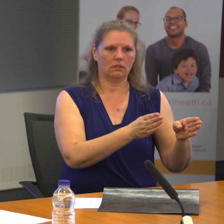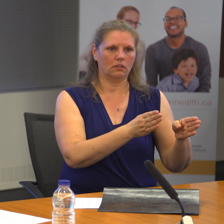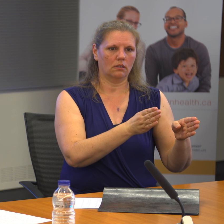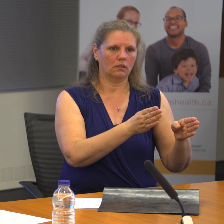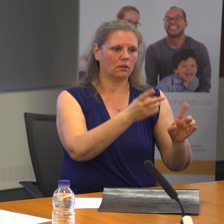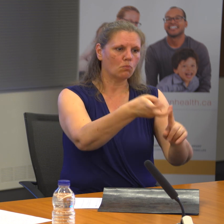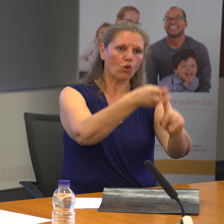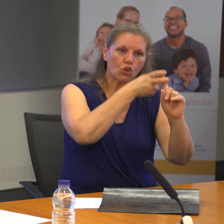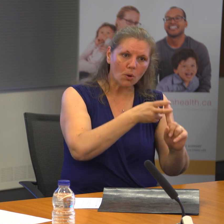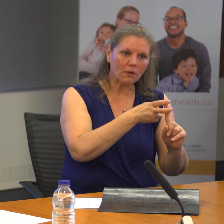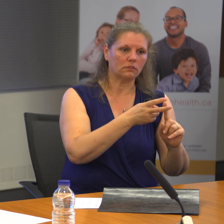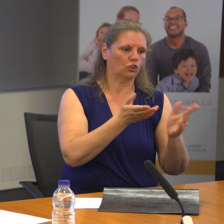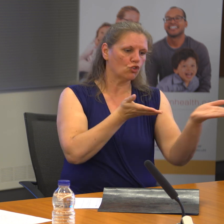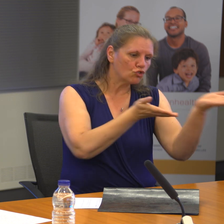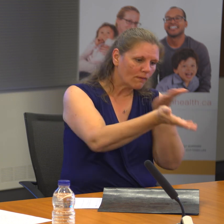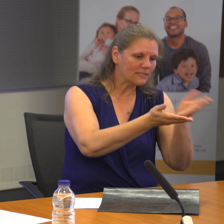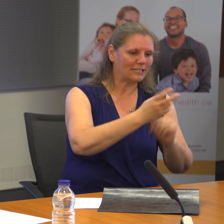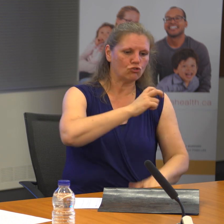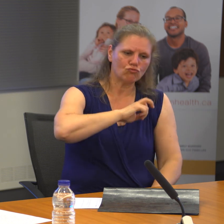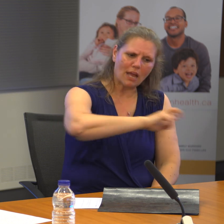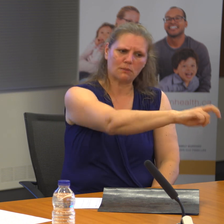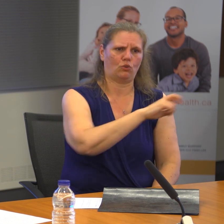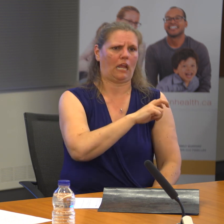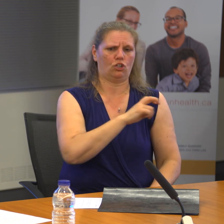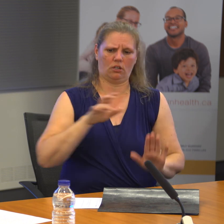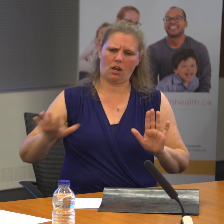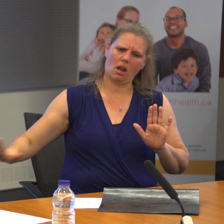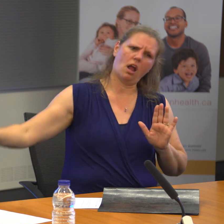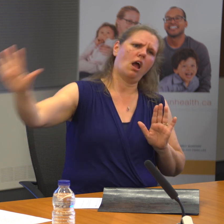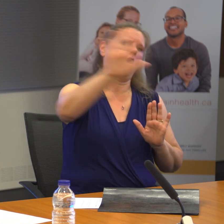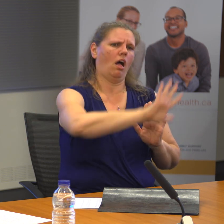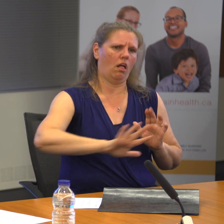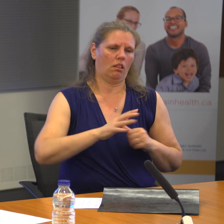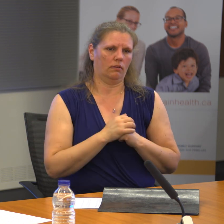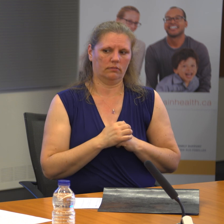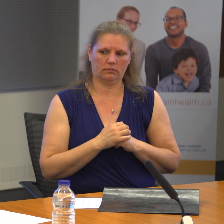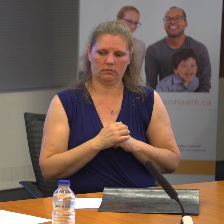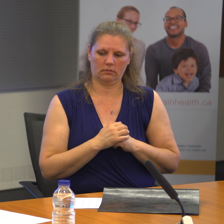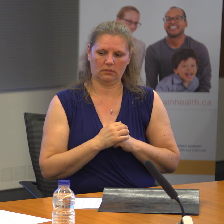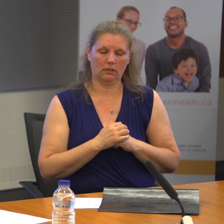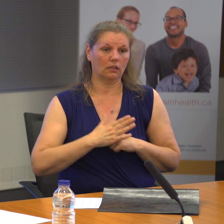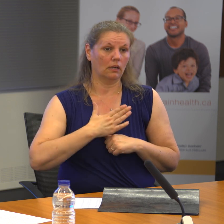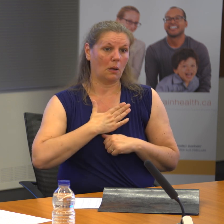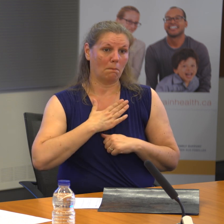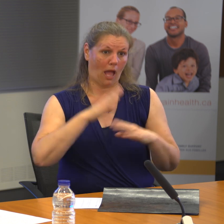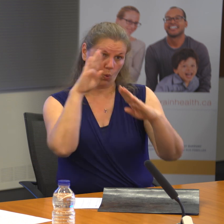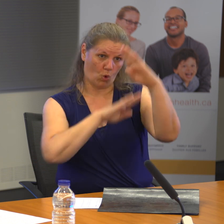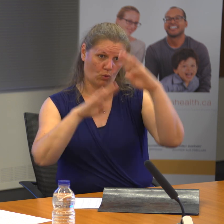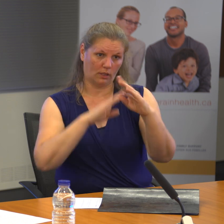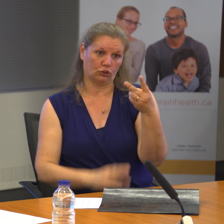procurement, services, transportation. Where I worry about two